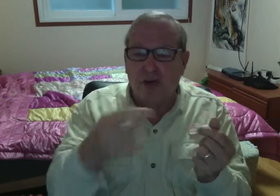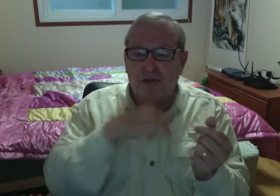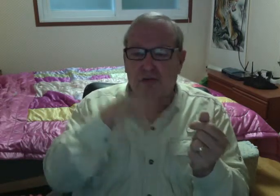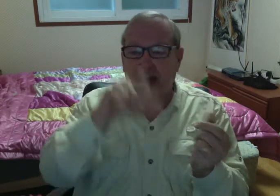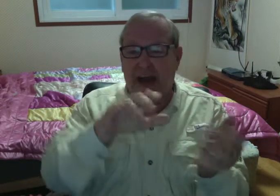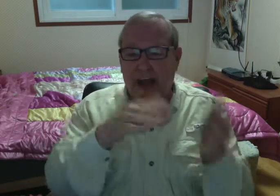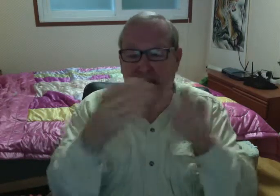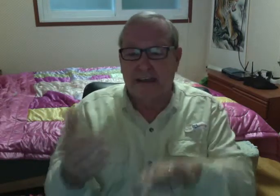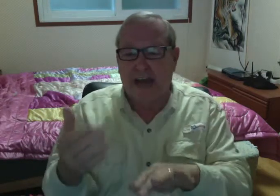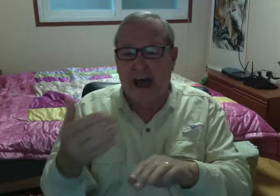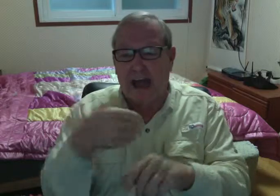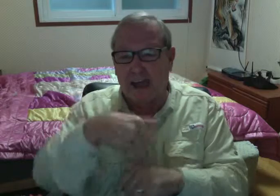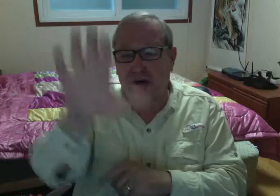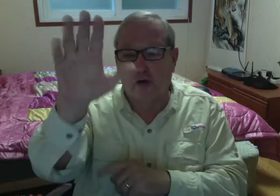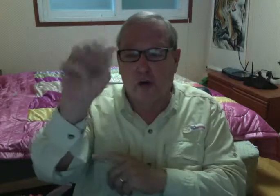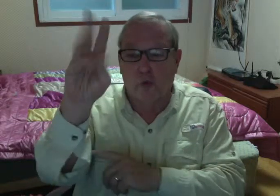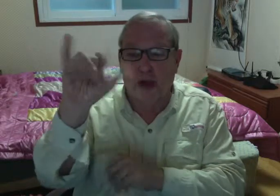And starting with Moses,